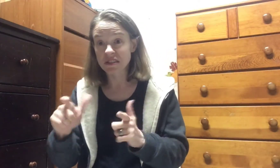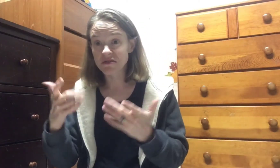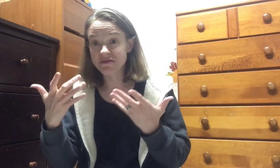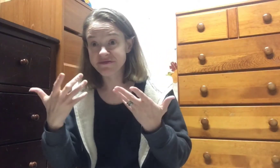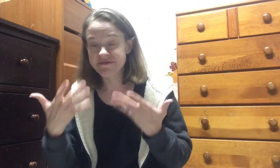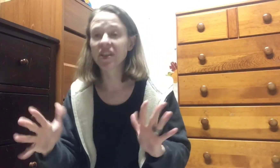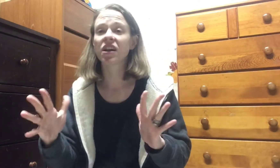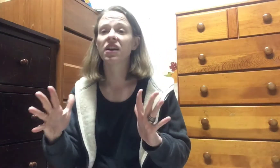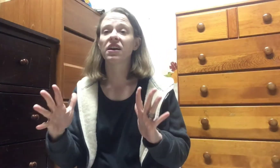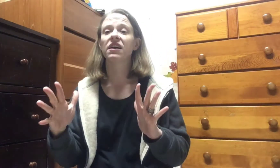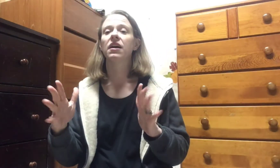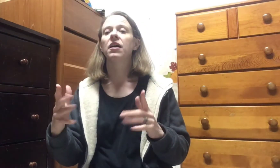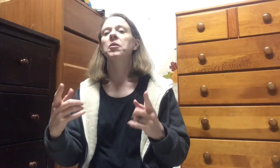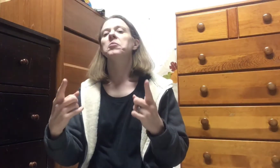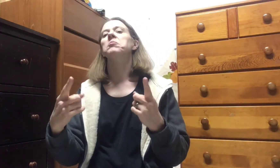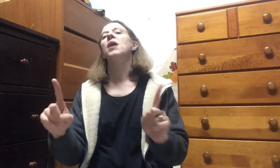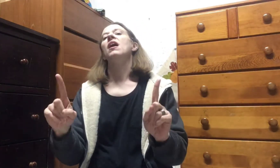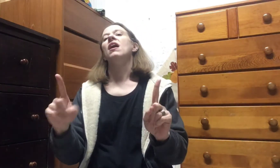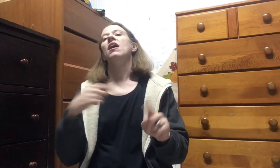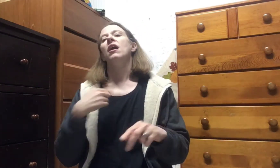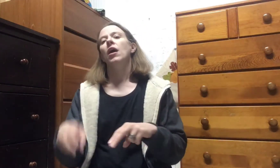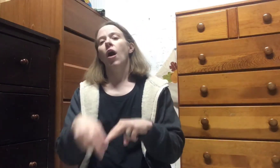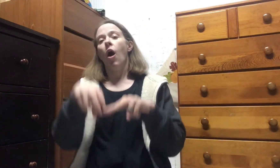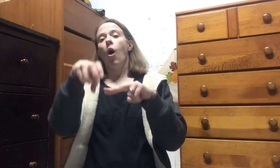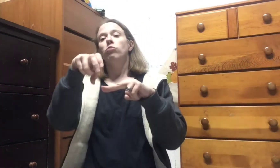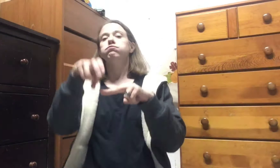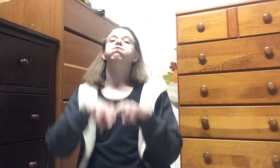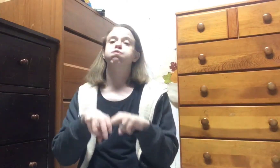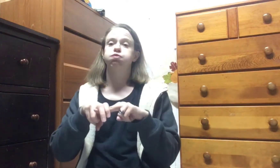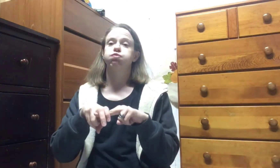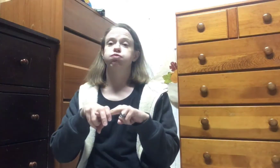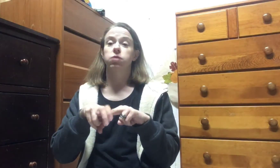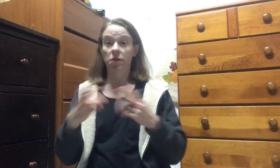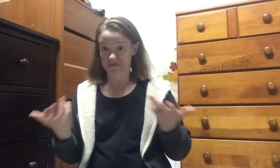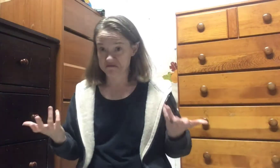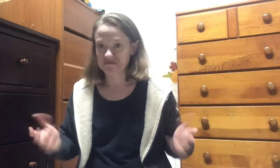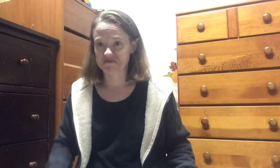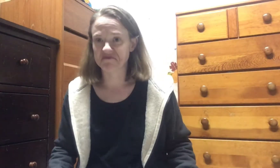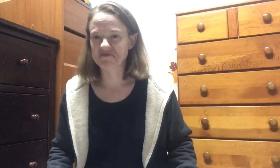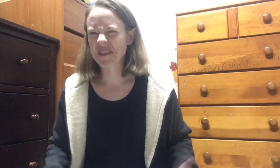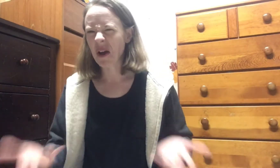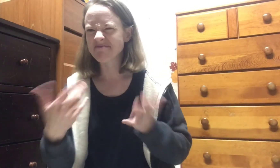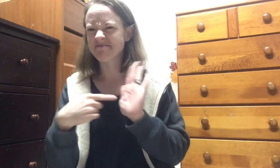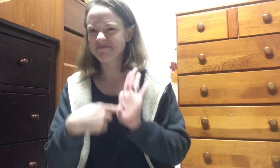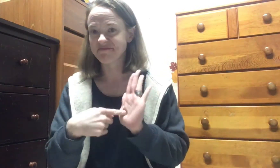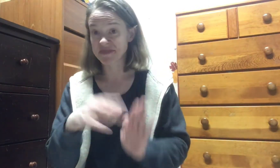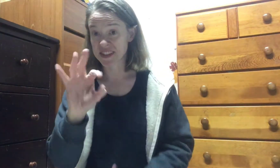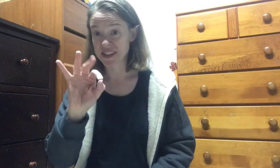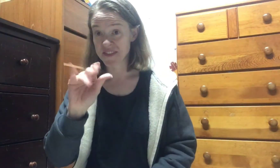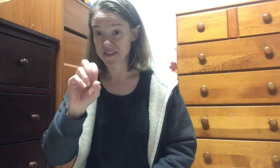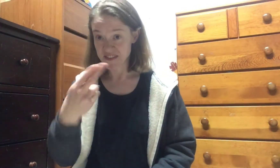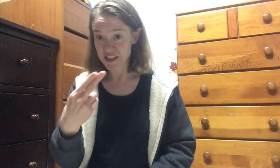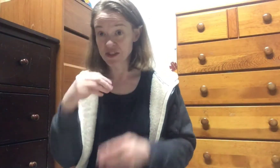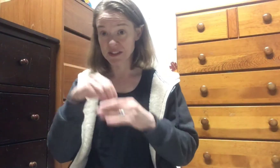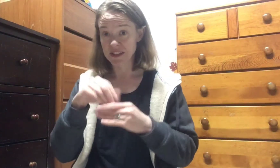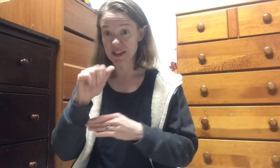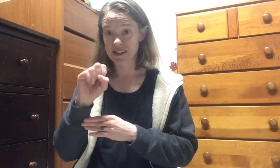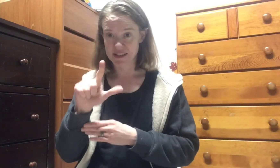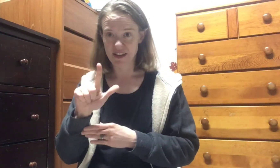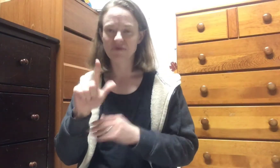wash dishes, finish, and then finally I can sit down. So that's an example of using finish